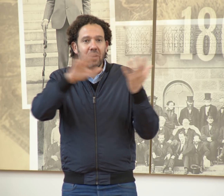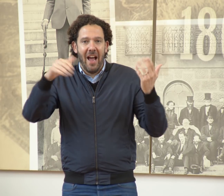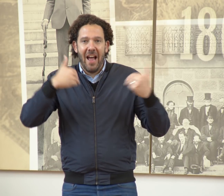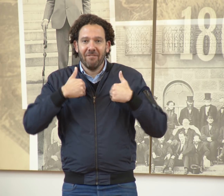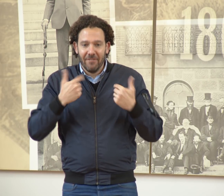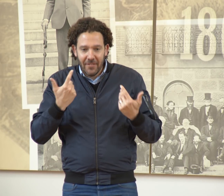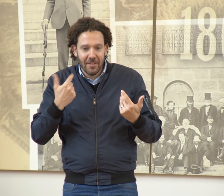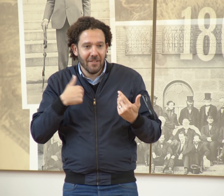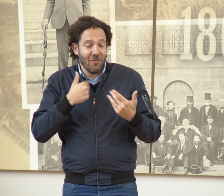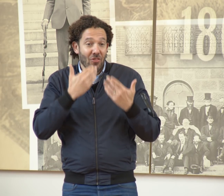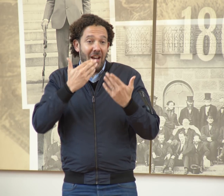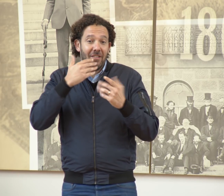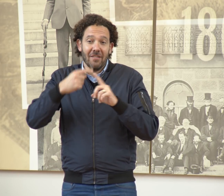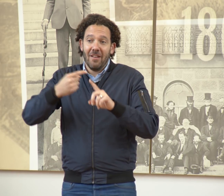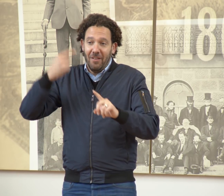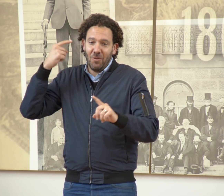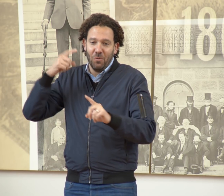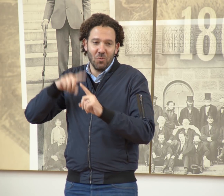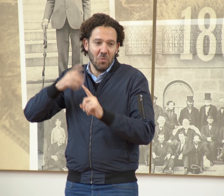When he came to Gallaudet,